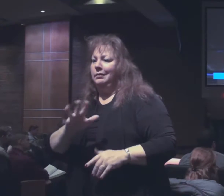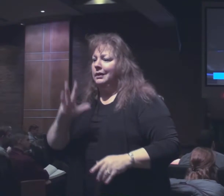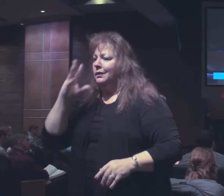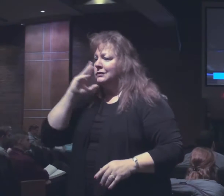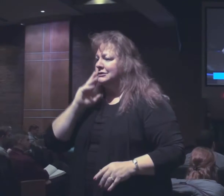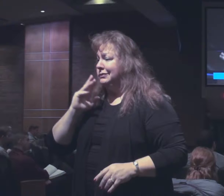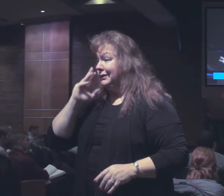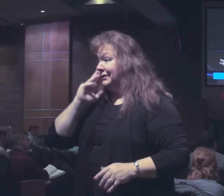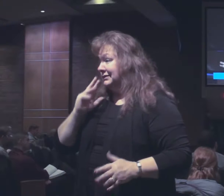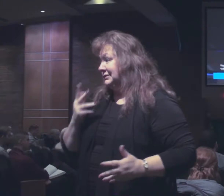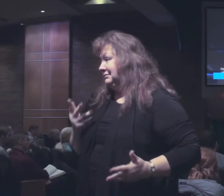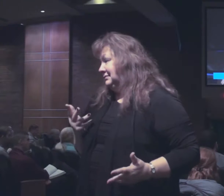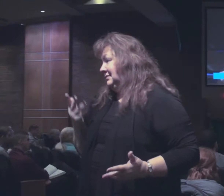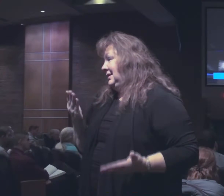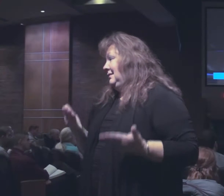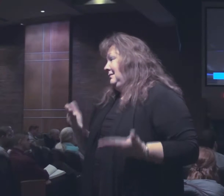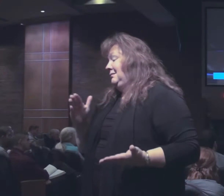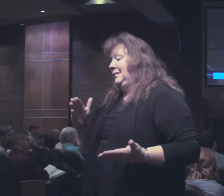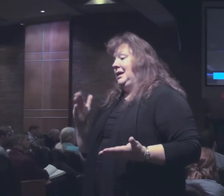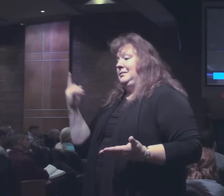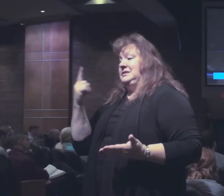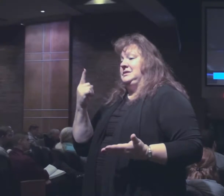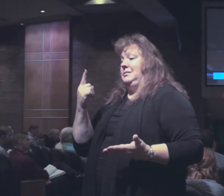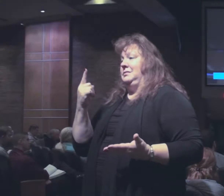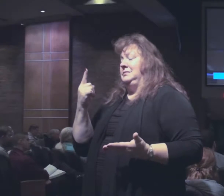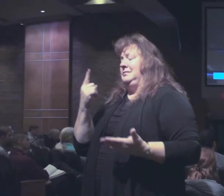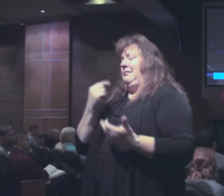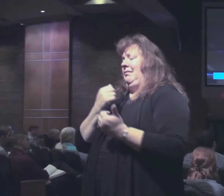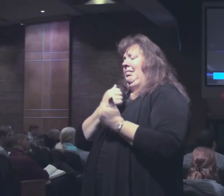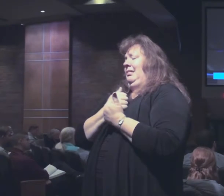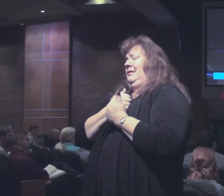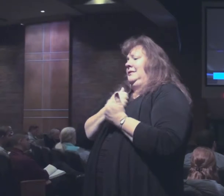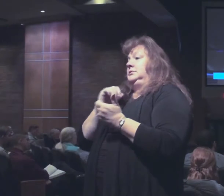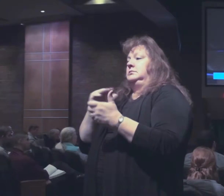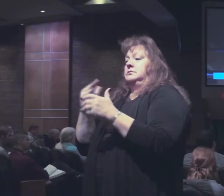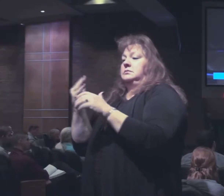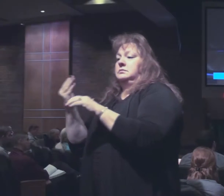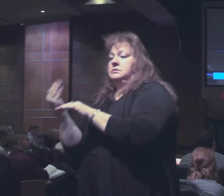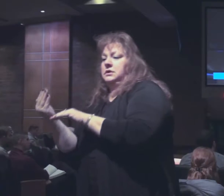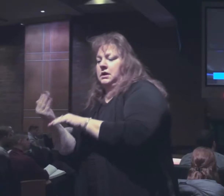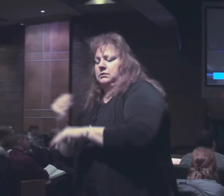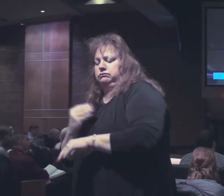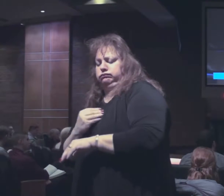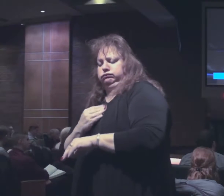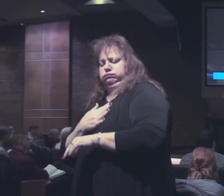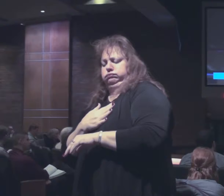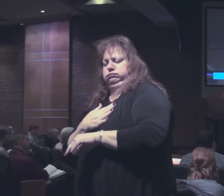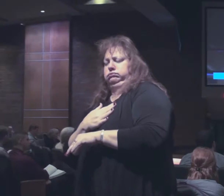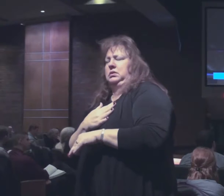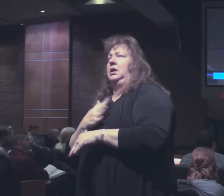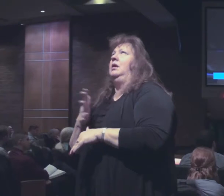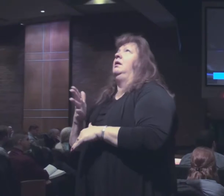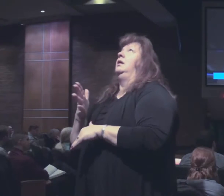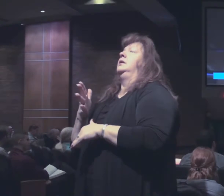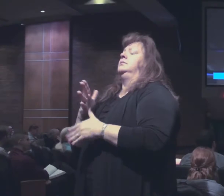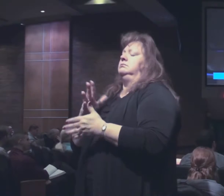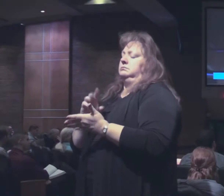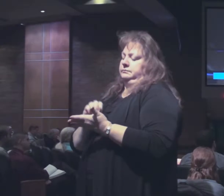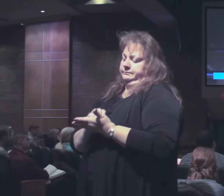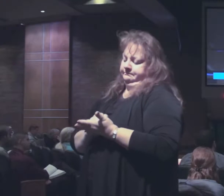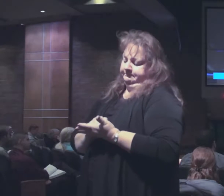experience, perhaps the death of a loved one. They were moved to write of God's grace and